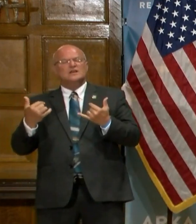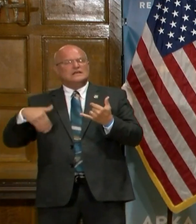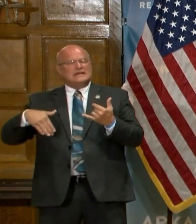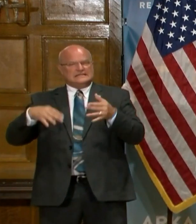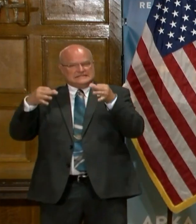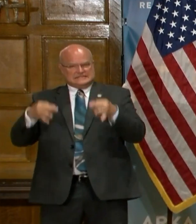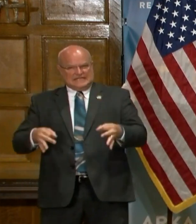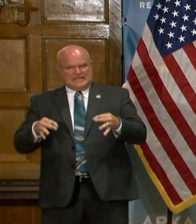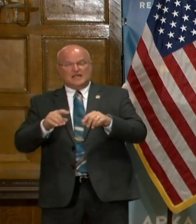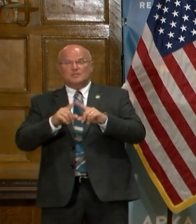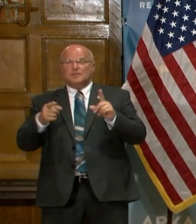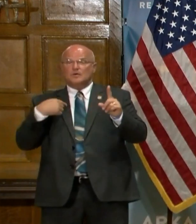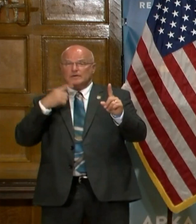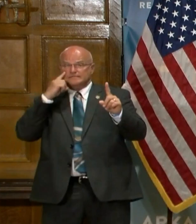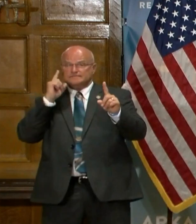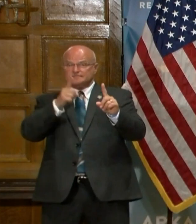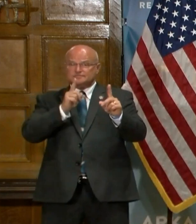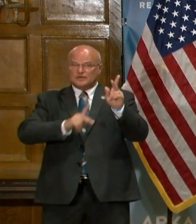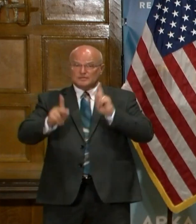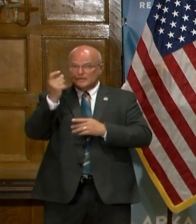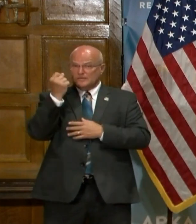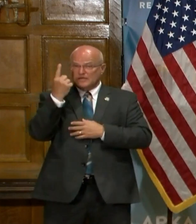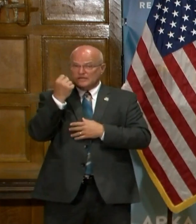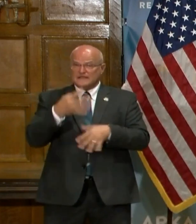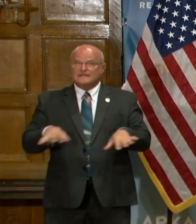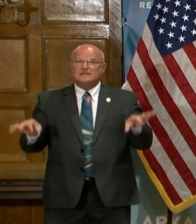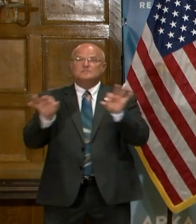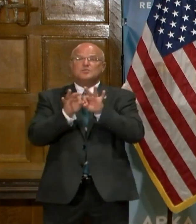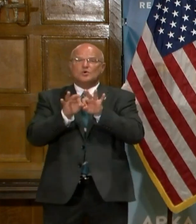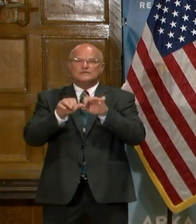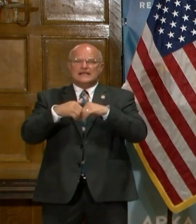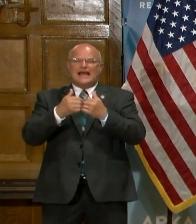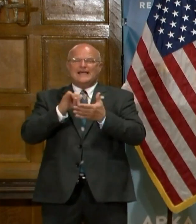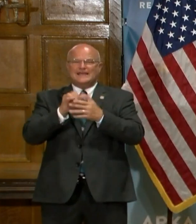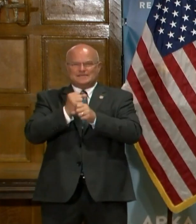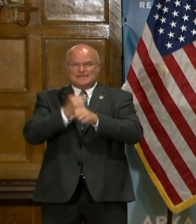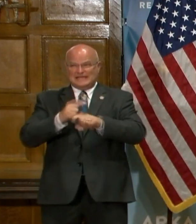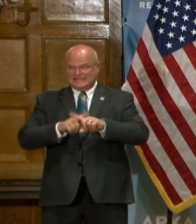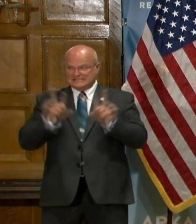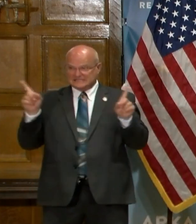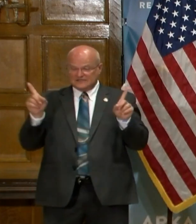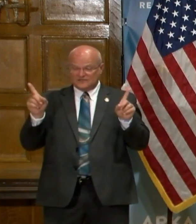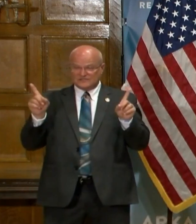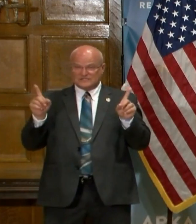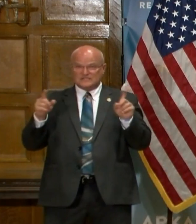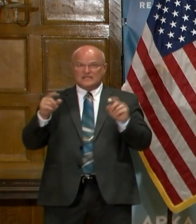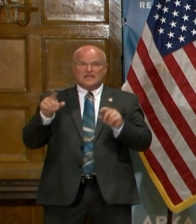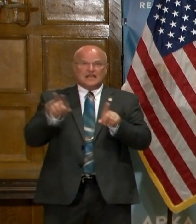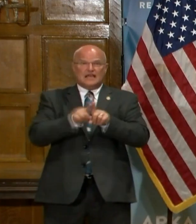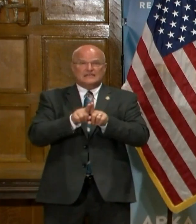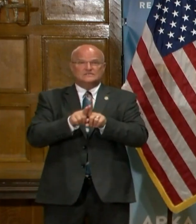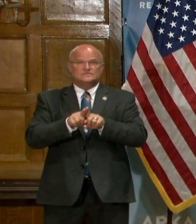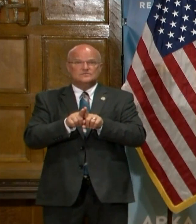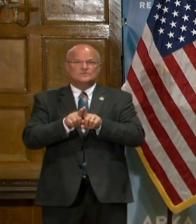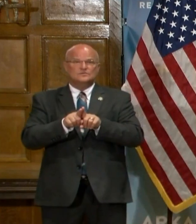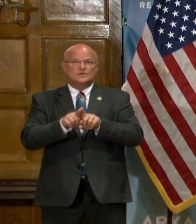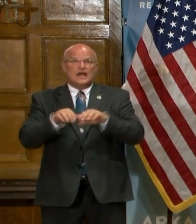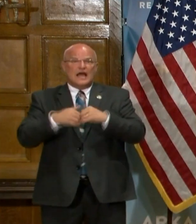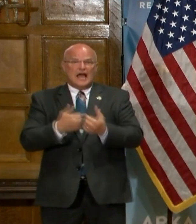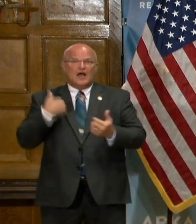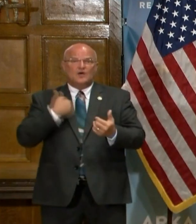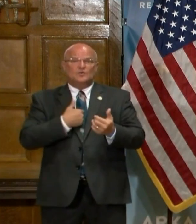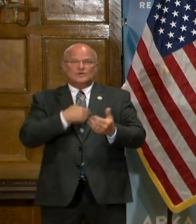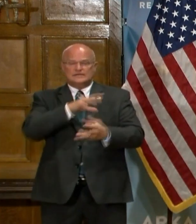to the objective of everybody understanding the importance and how that can make a difference as to how